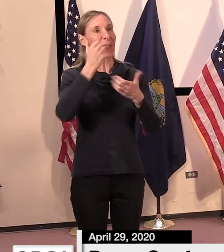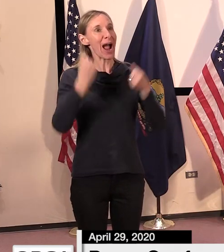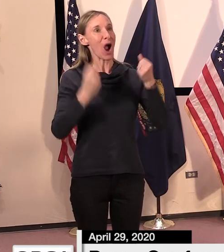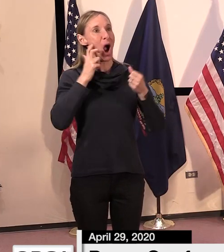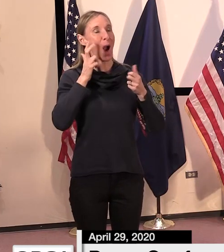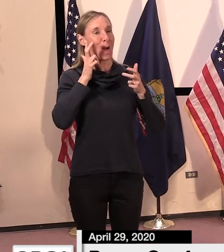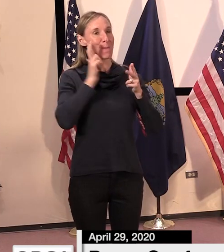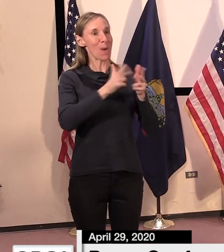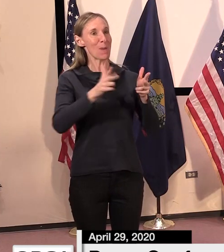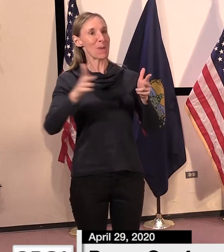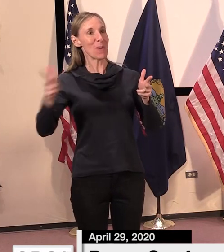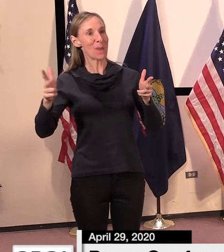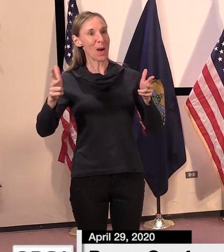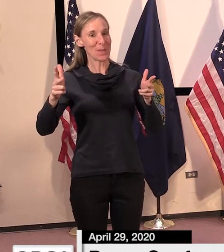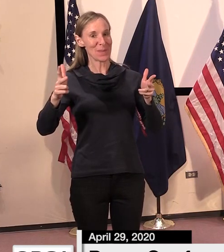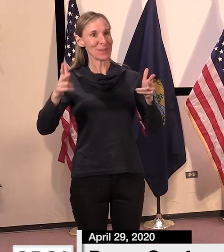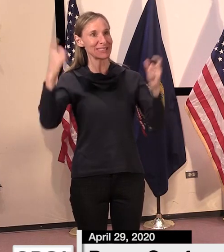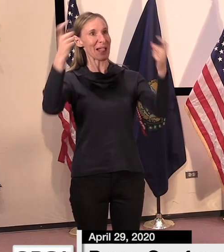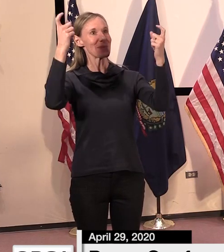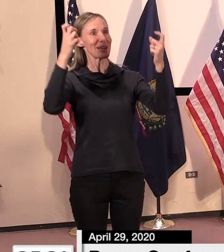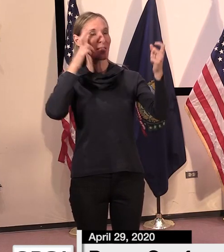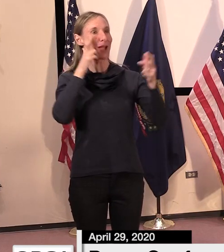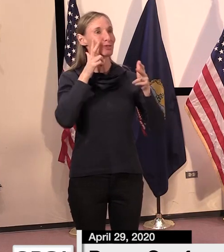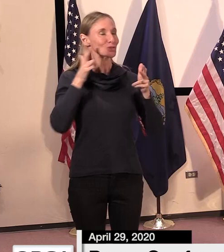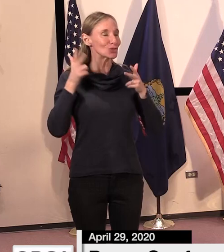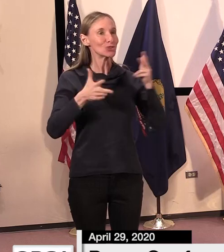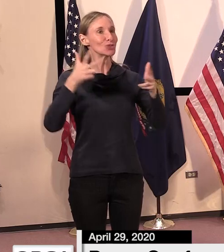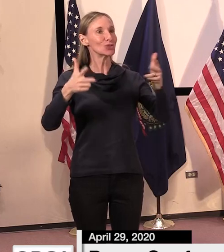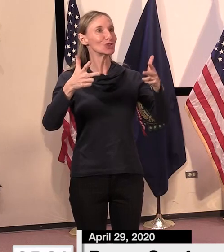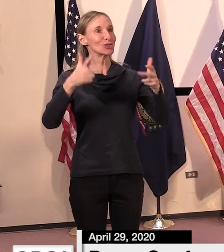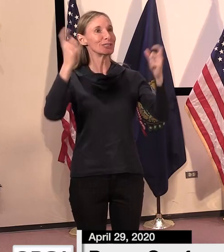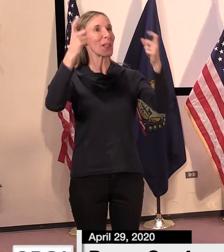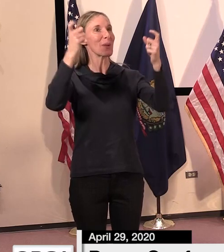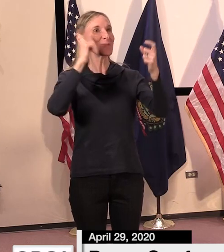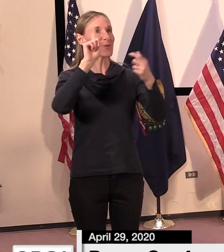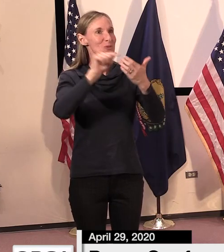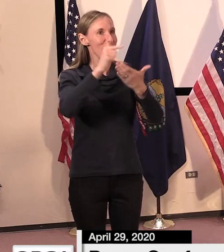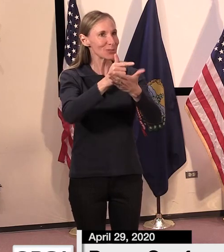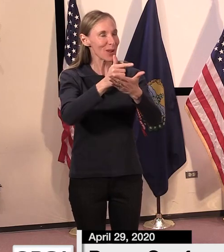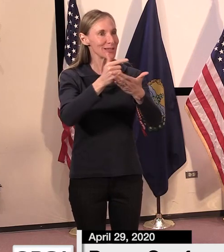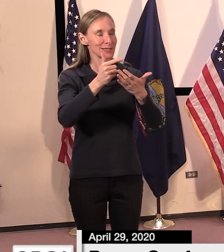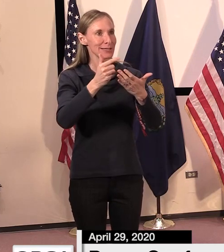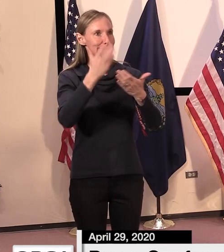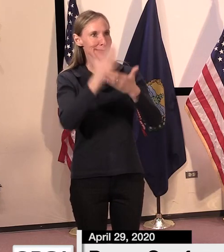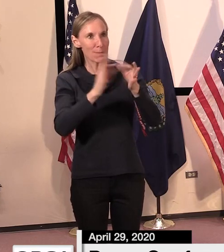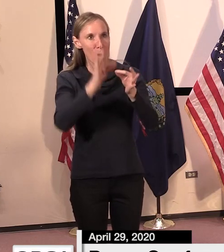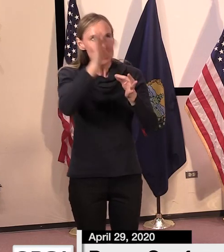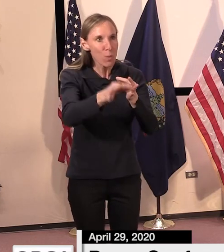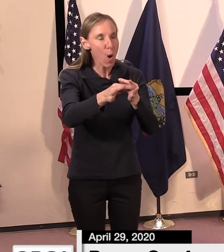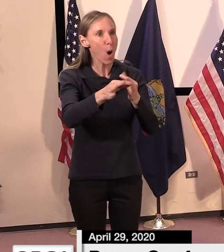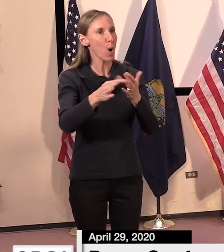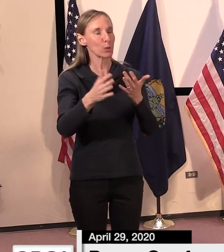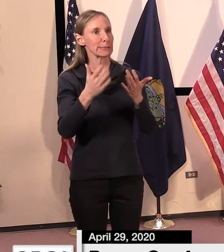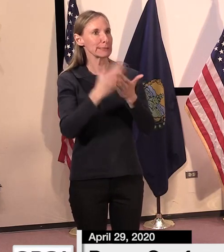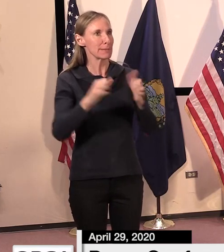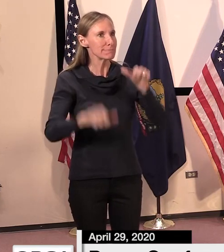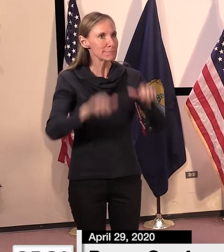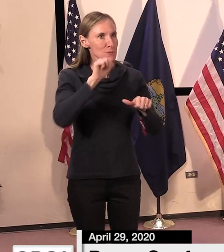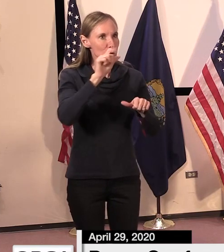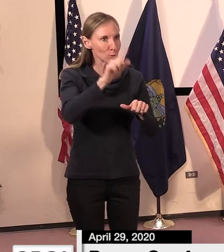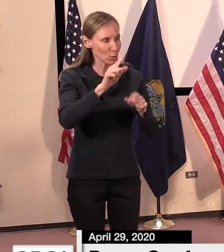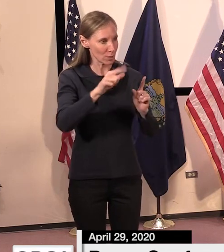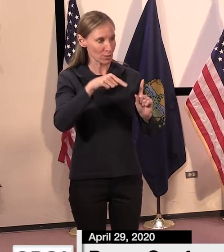are postponing. If basically they just wait till next week, you know, will that guidance be